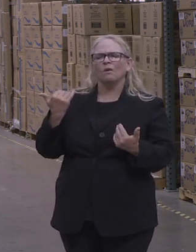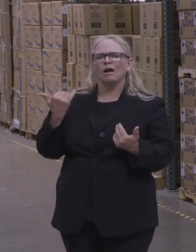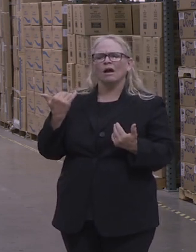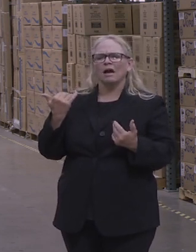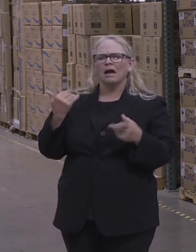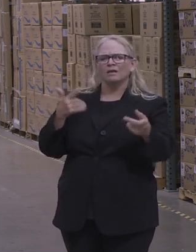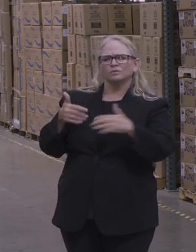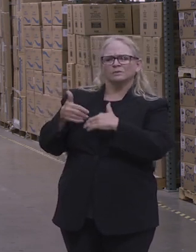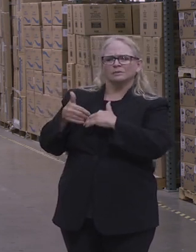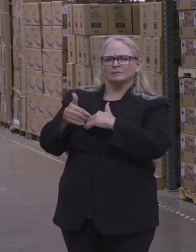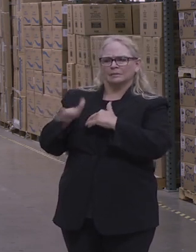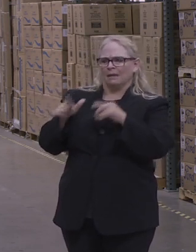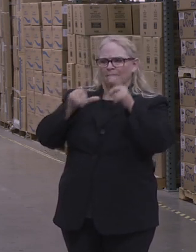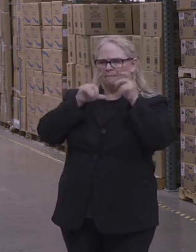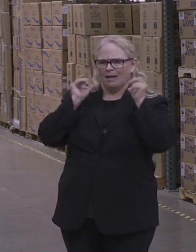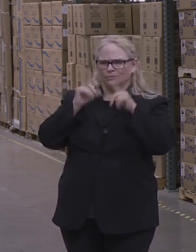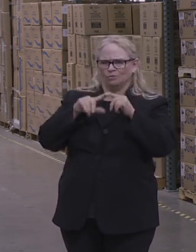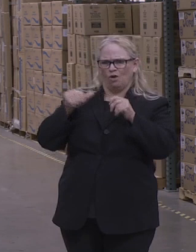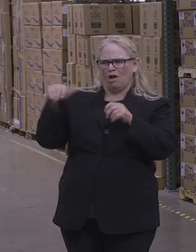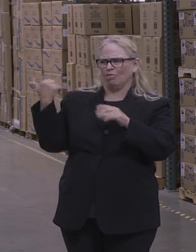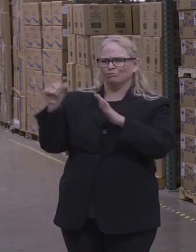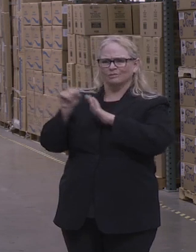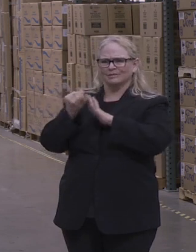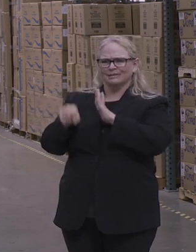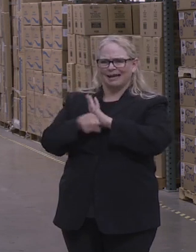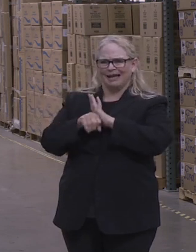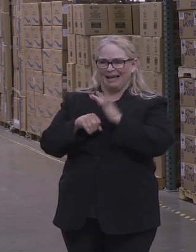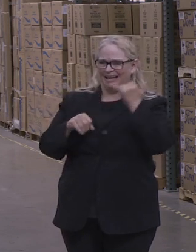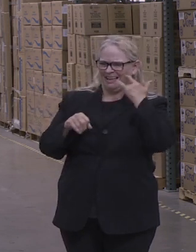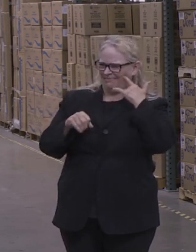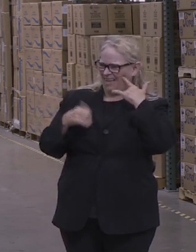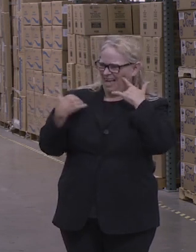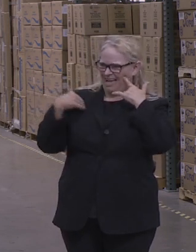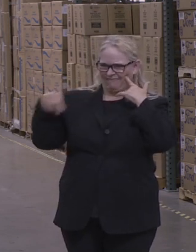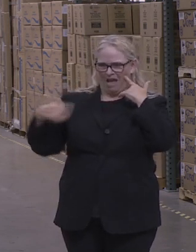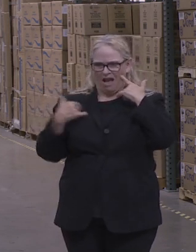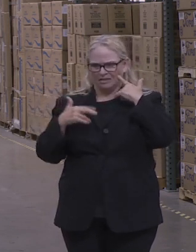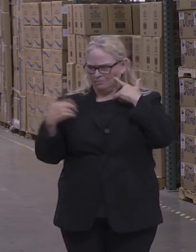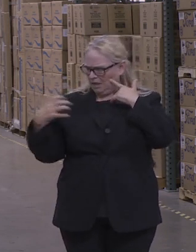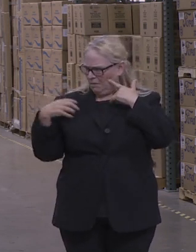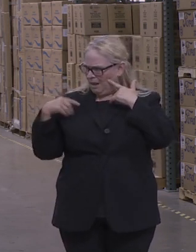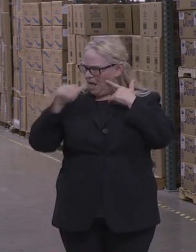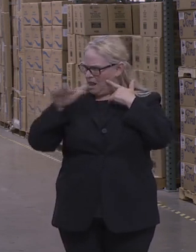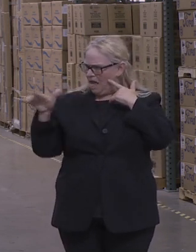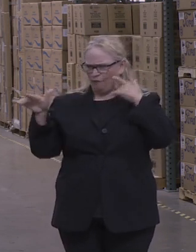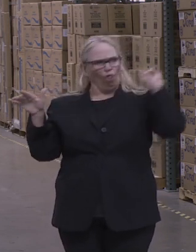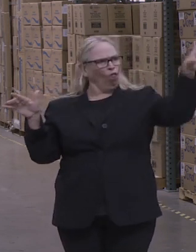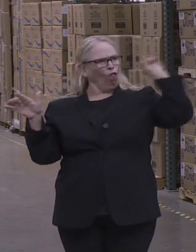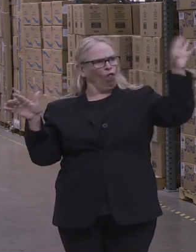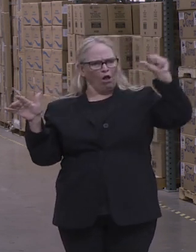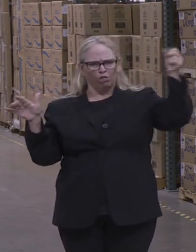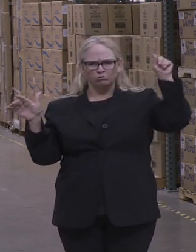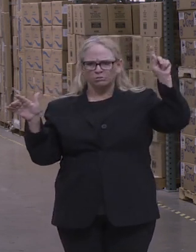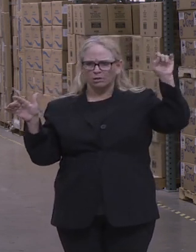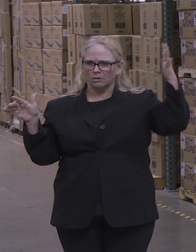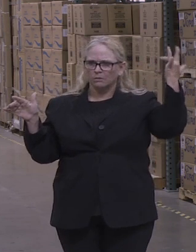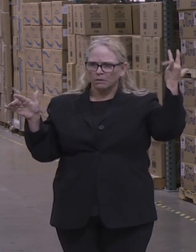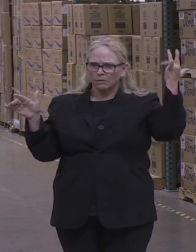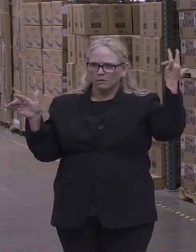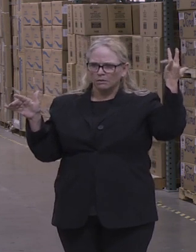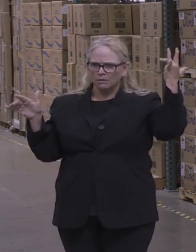other states that you mentioned if our own hospitals still don't have them? And are you putting your own political ambitions above the needs